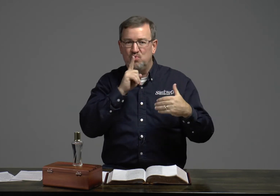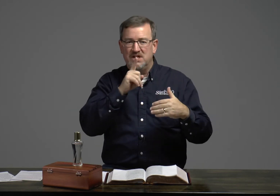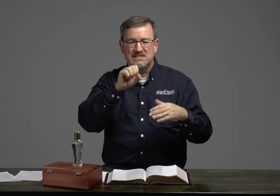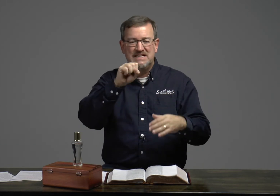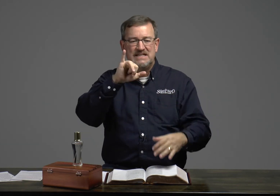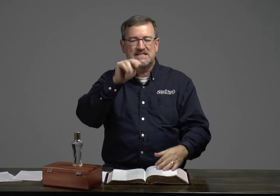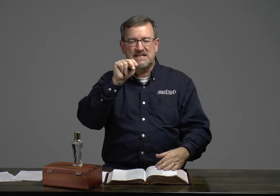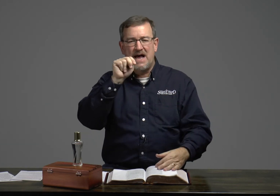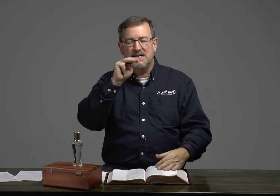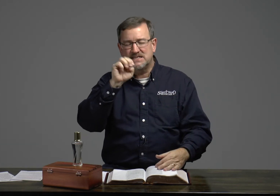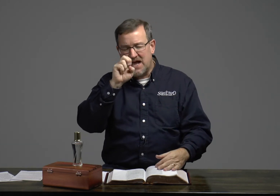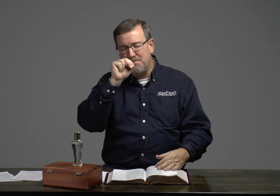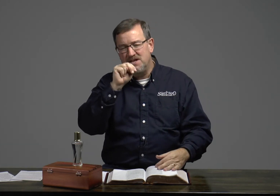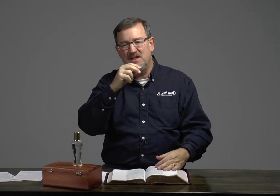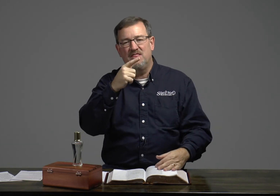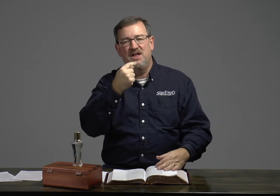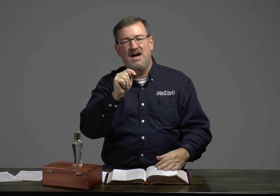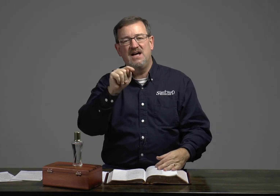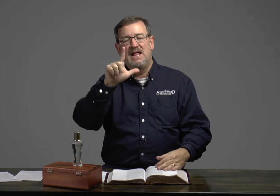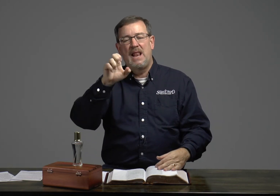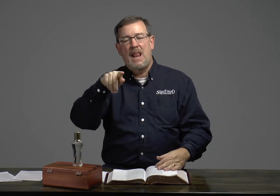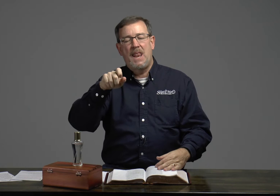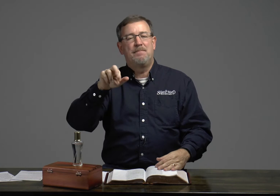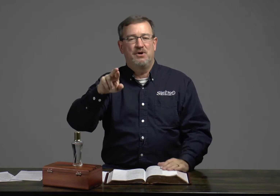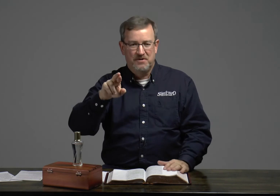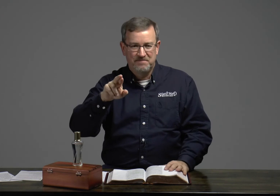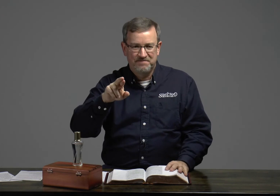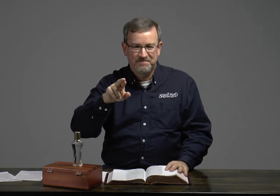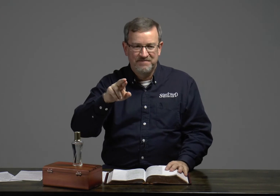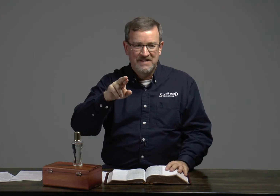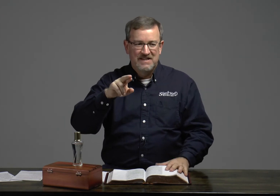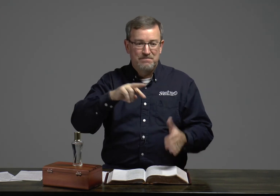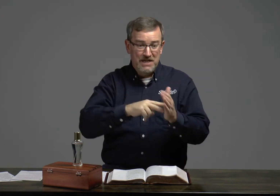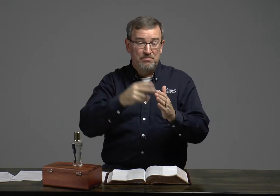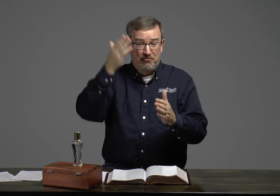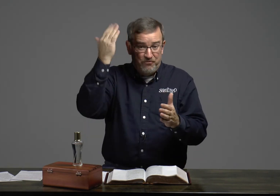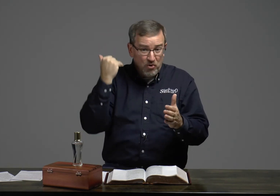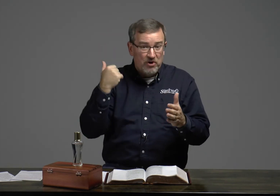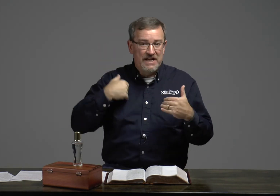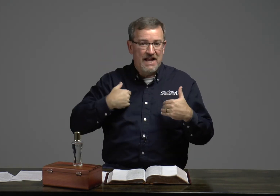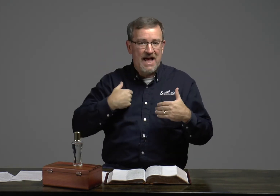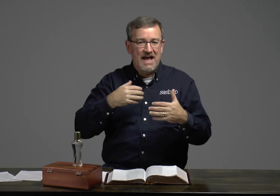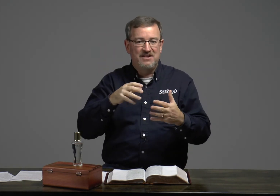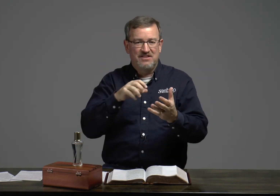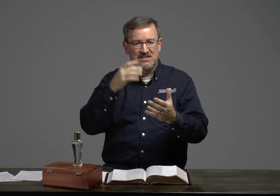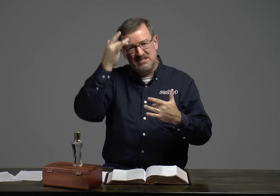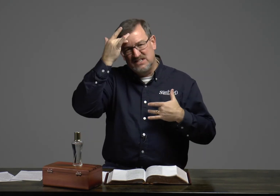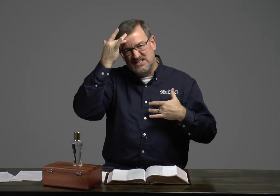was Simon the leper, meaning before he had the